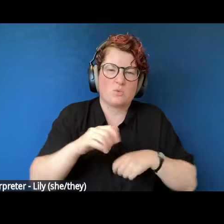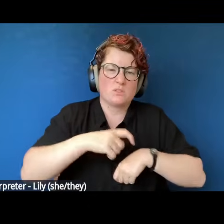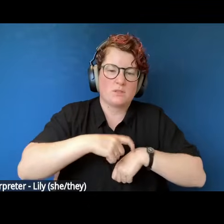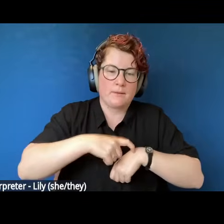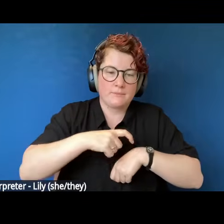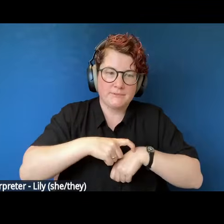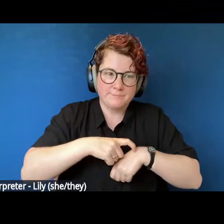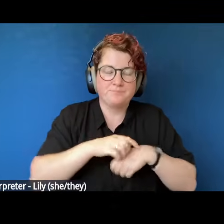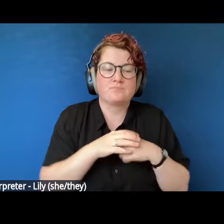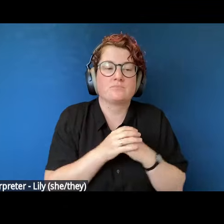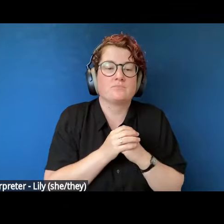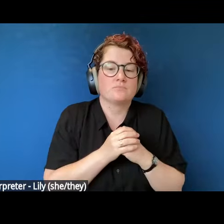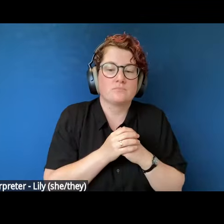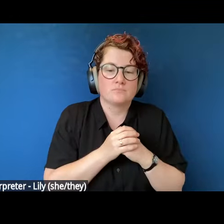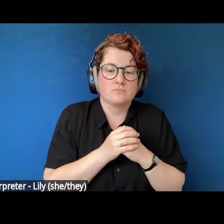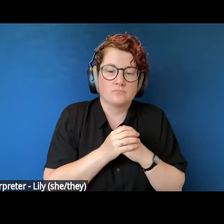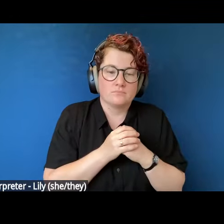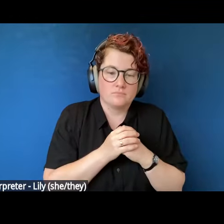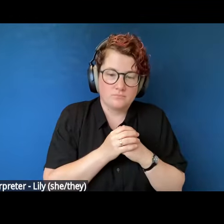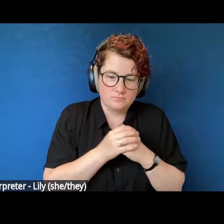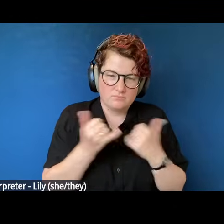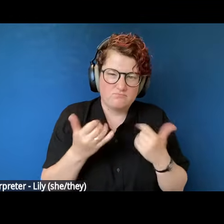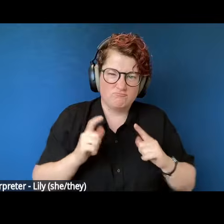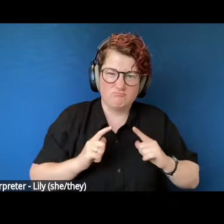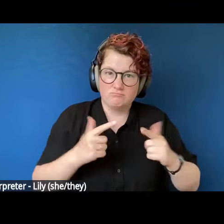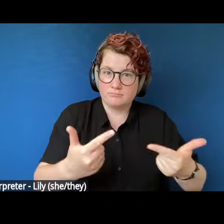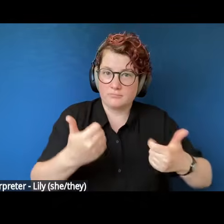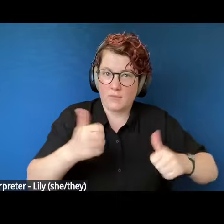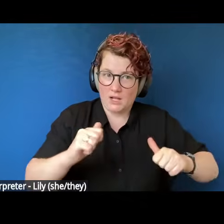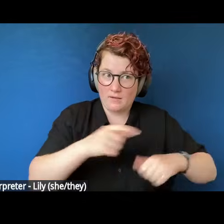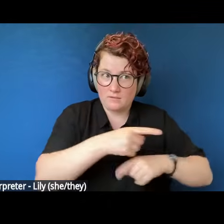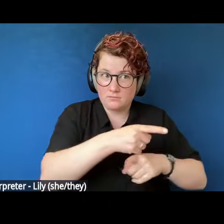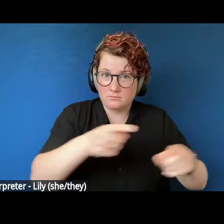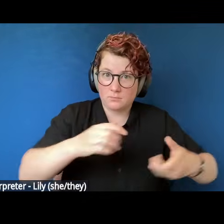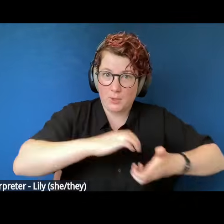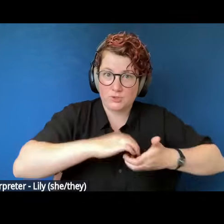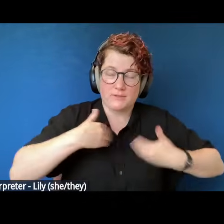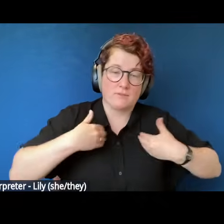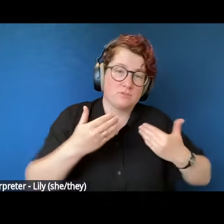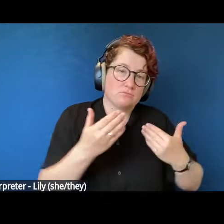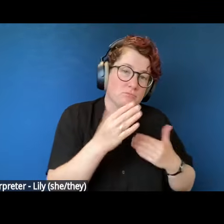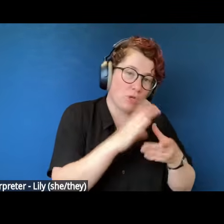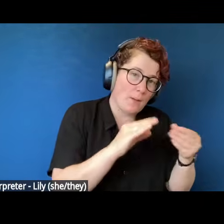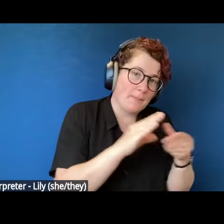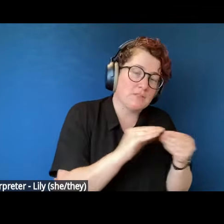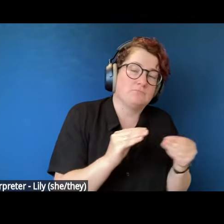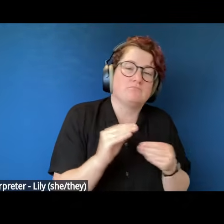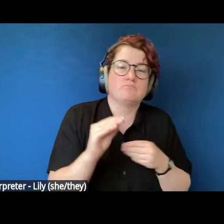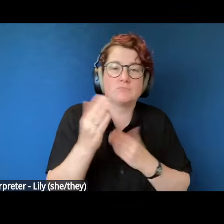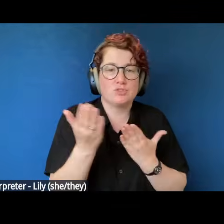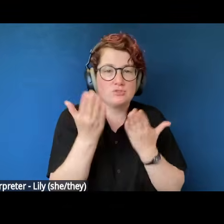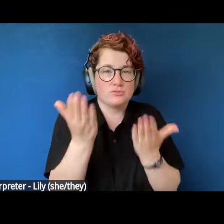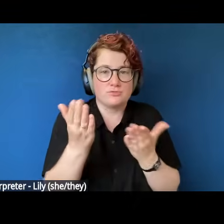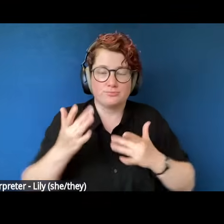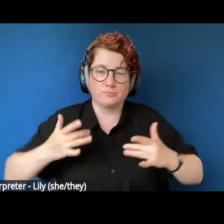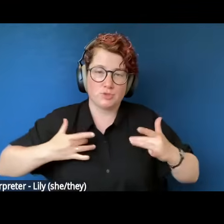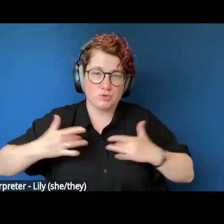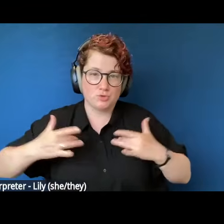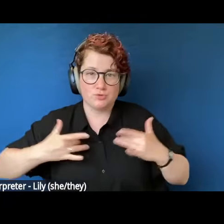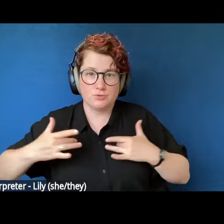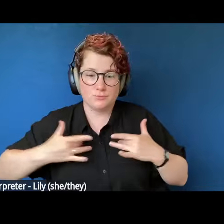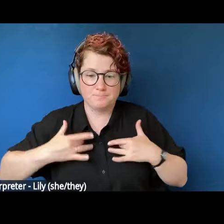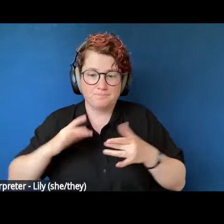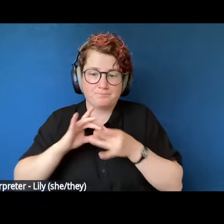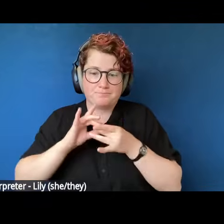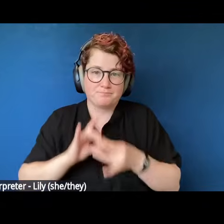I'm going to open the floor first to our partners. If you have any comments, suggestions, concerns in relation to the proposed